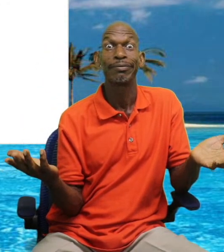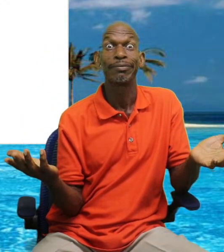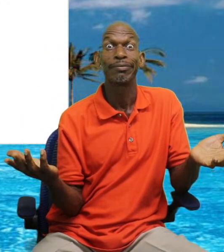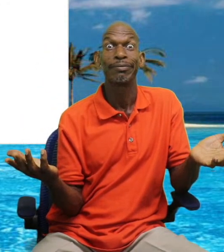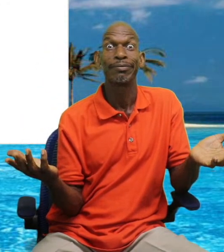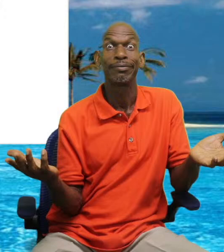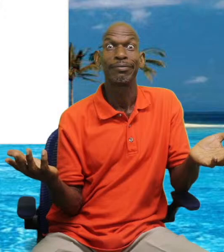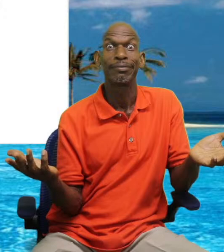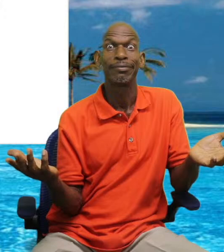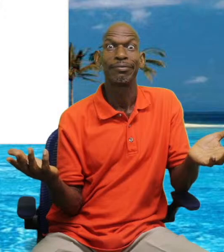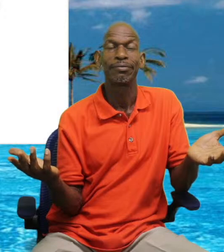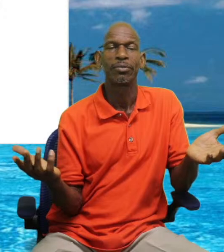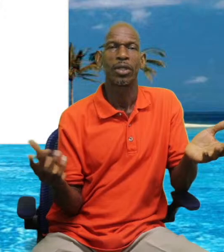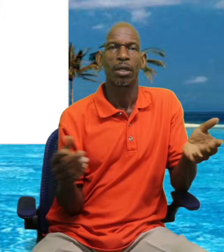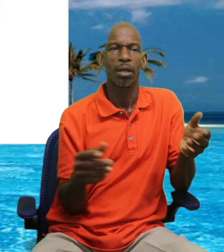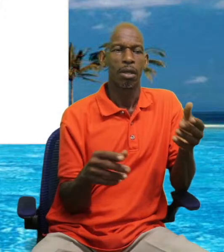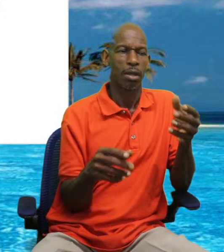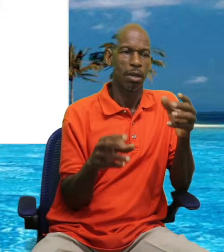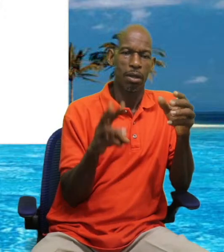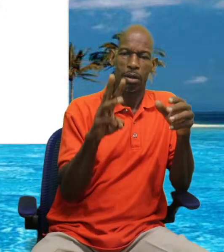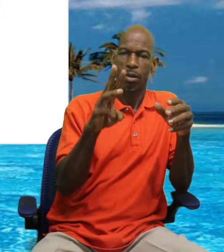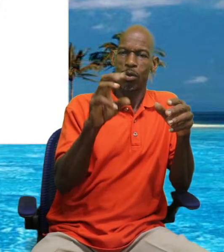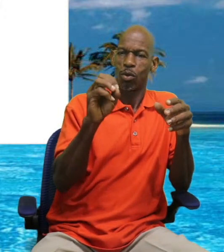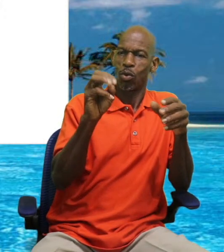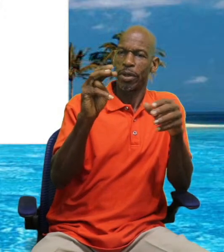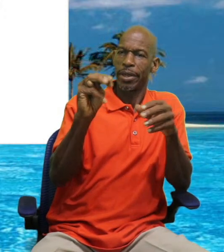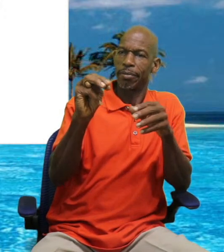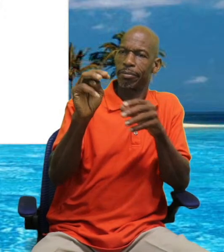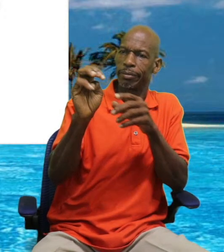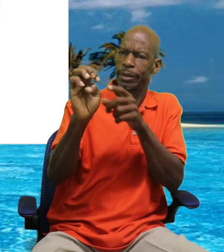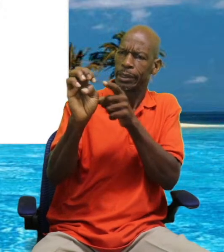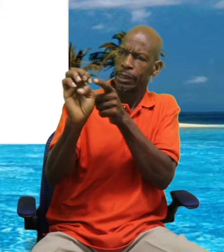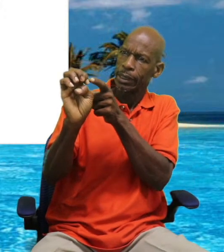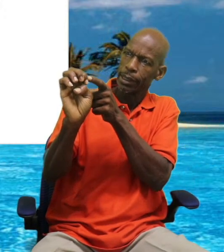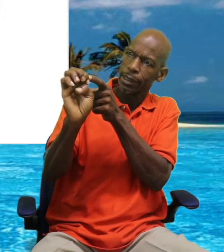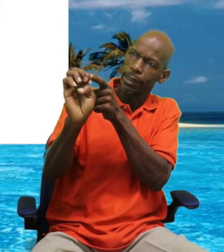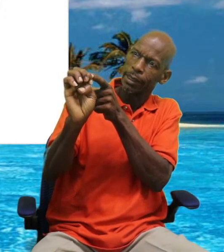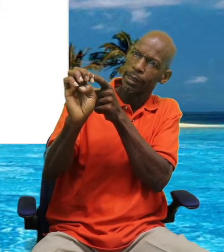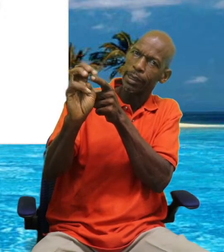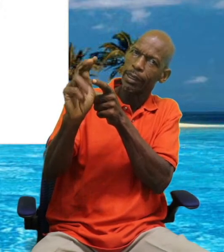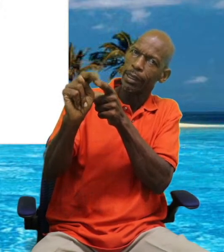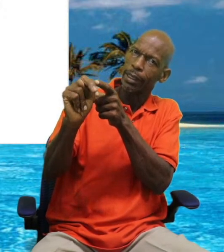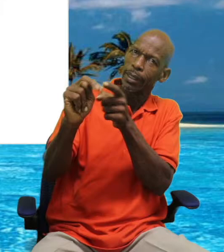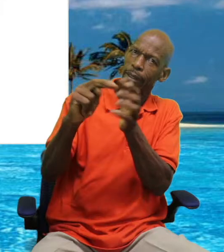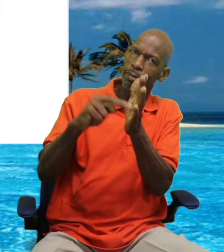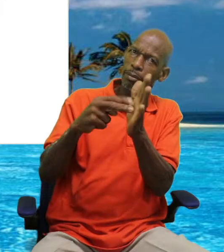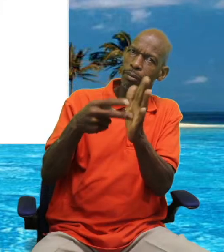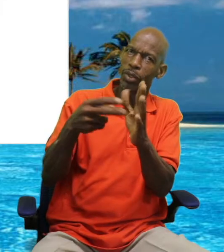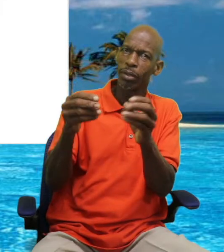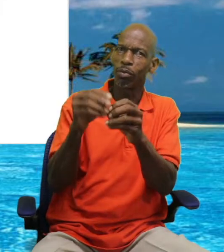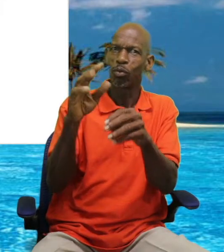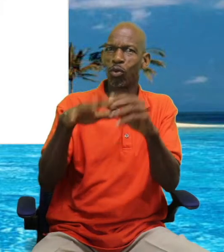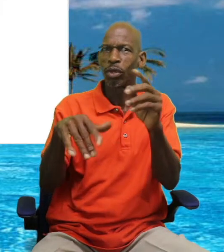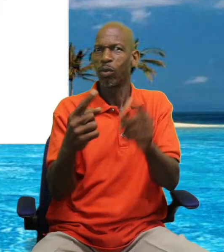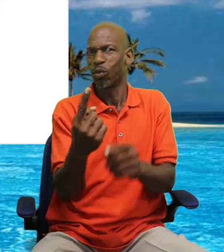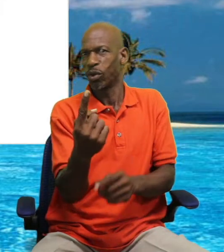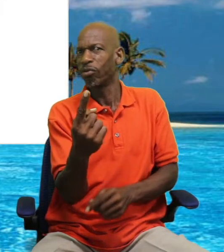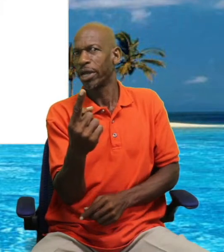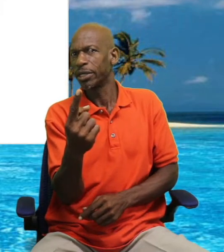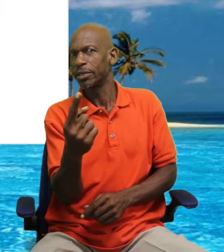woman. Woman, if you know woman, that word, it is plural. It means more than one